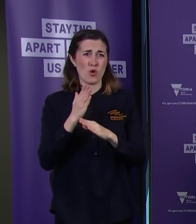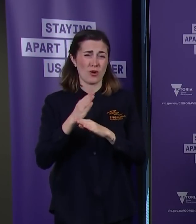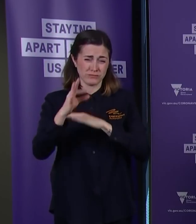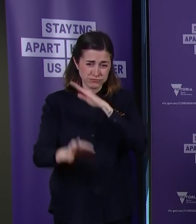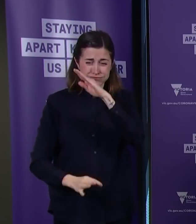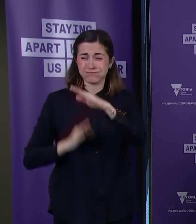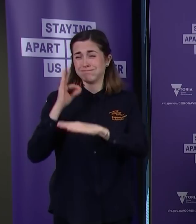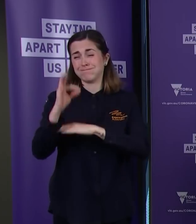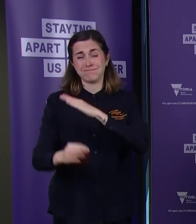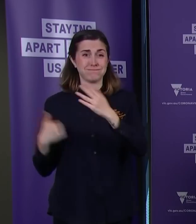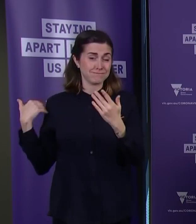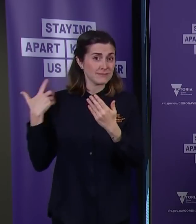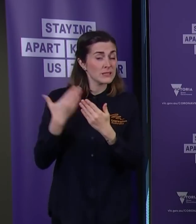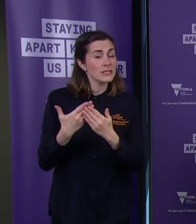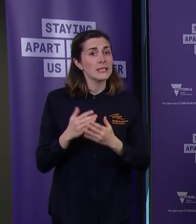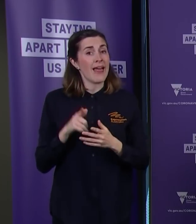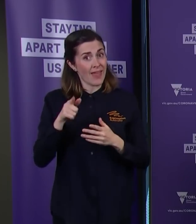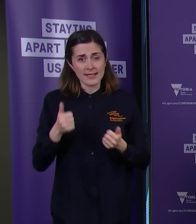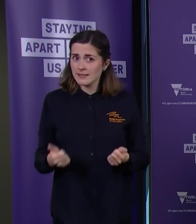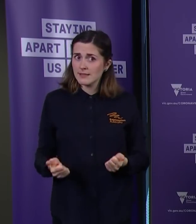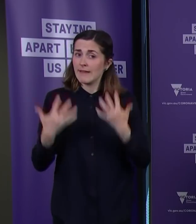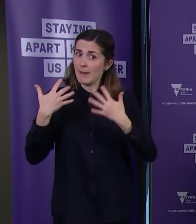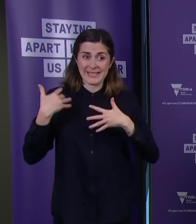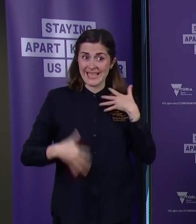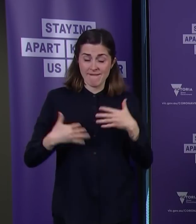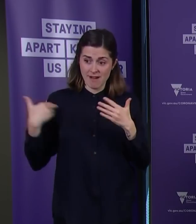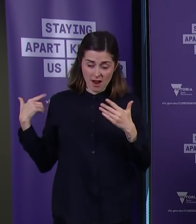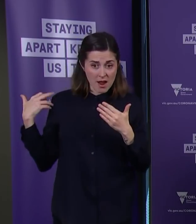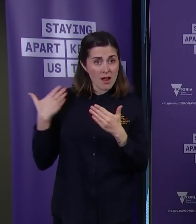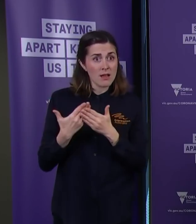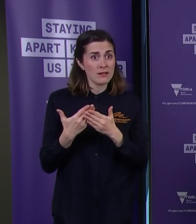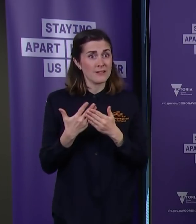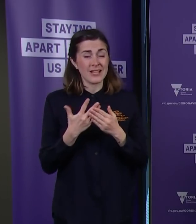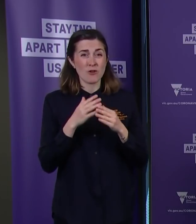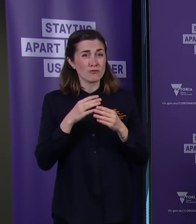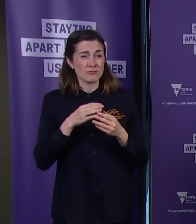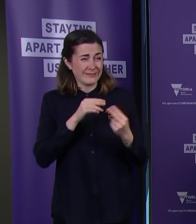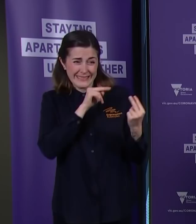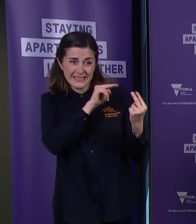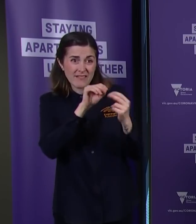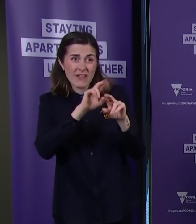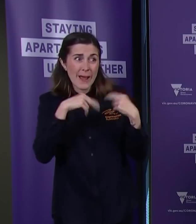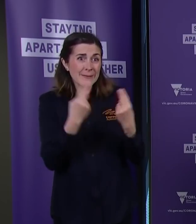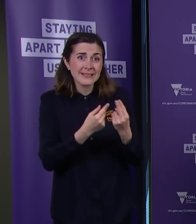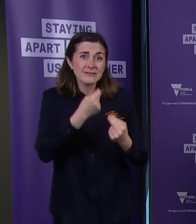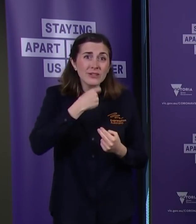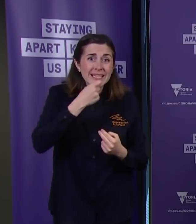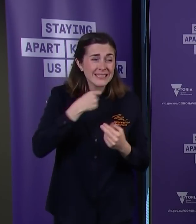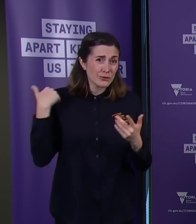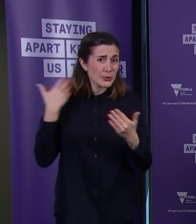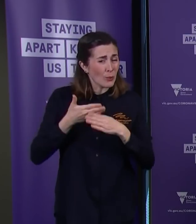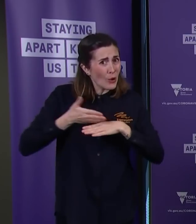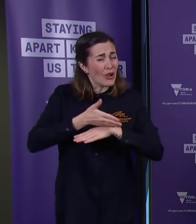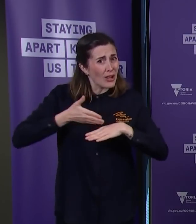to themselves, their families, and now to see just 3 healthcare workers as active cases is an important message to